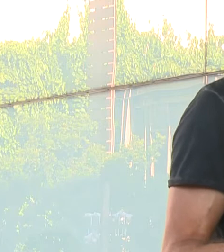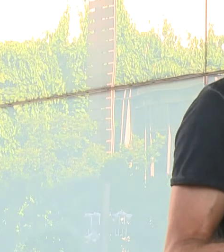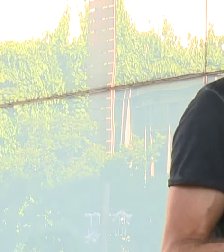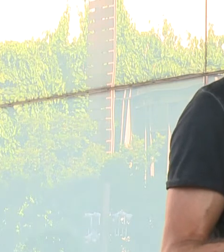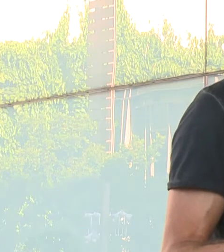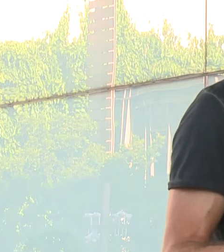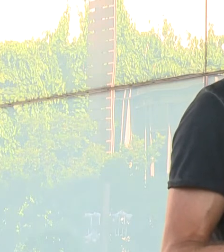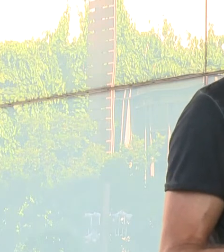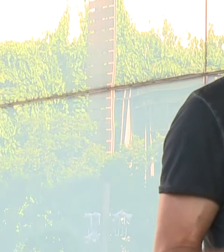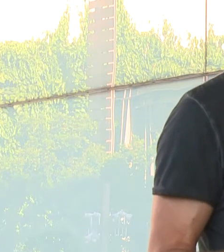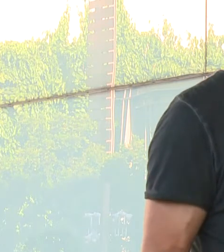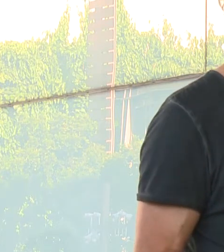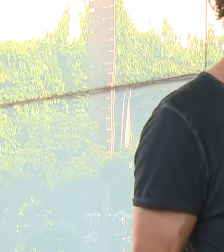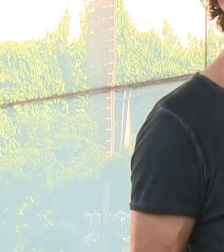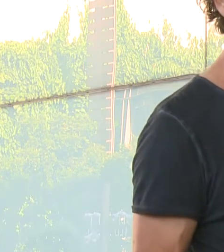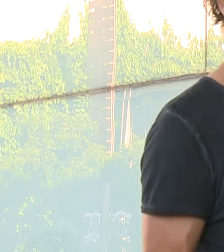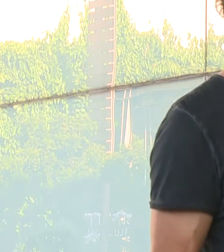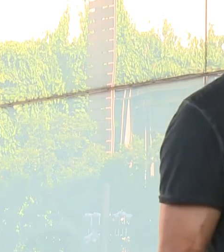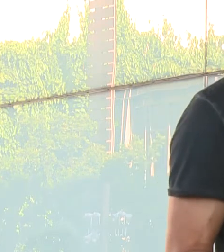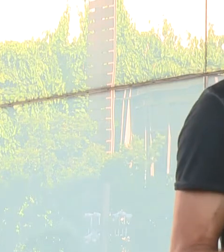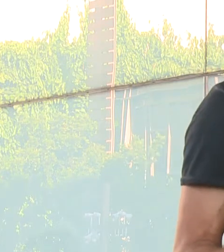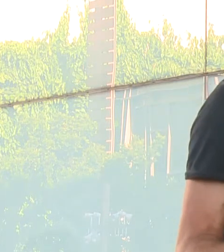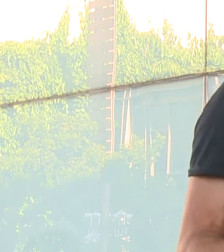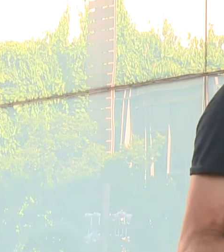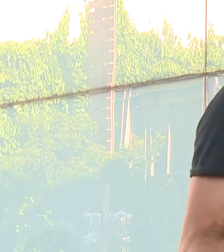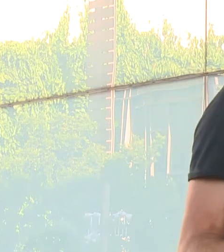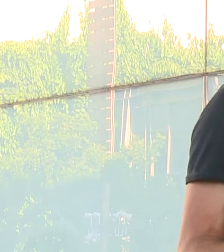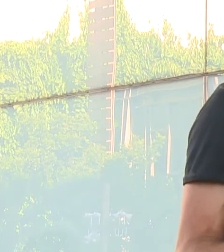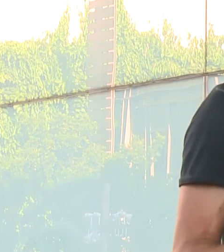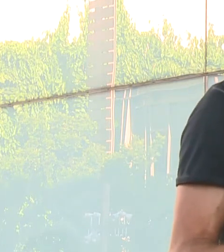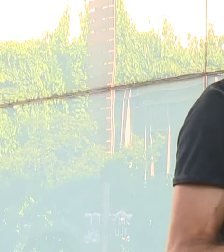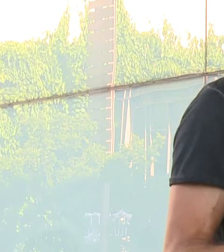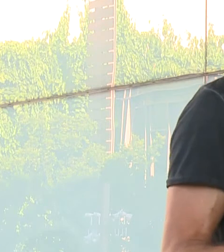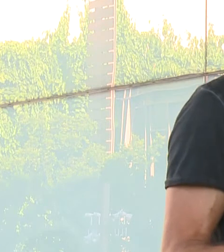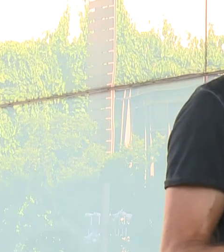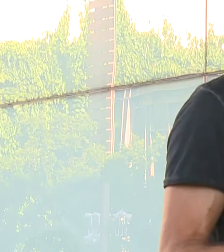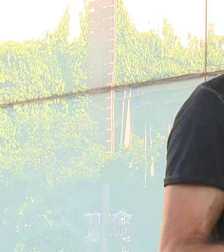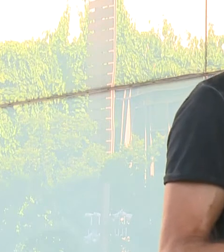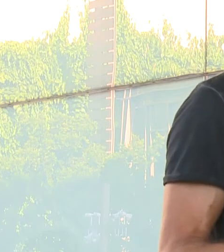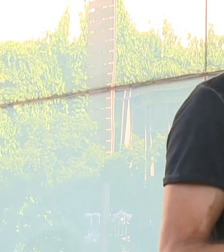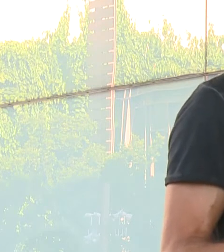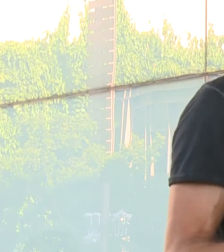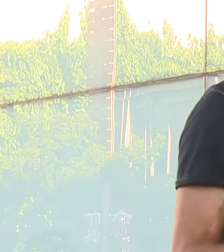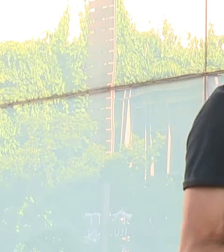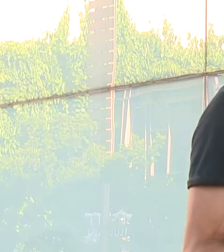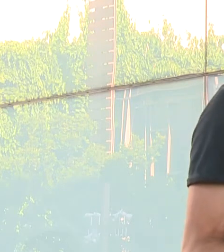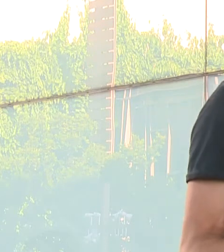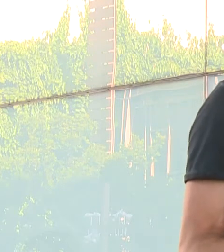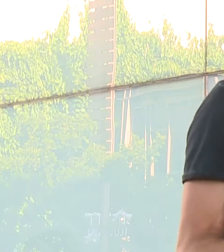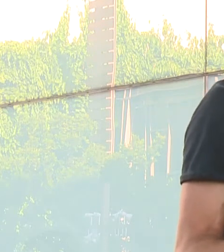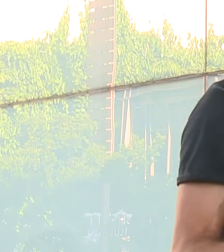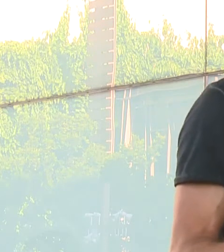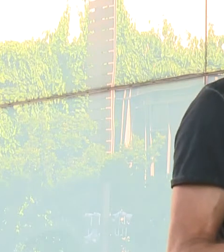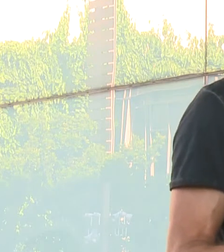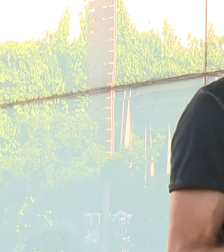interesting bits and pieces like bowerbirds. So it wasn't long before I had an opportunity to take on the role on some